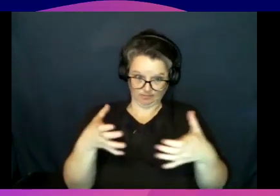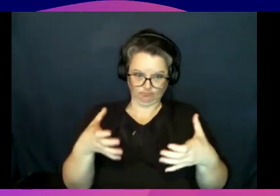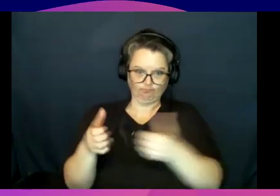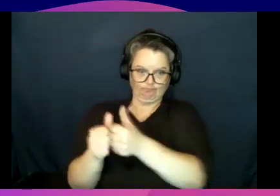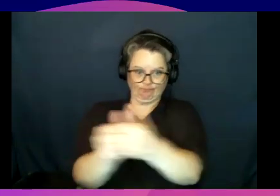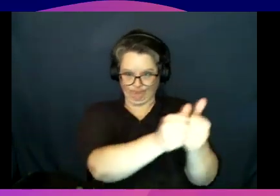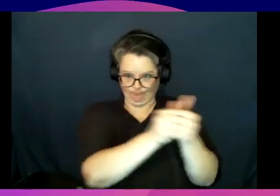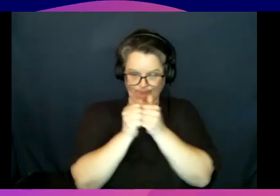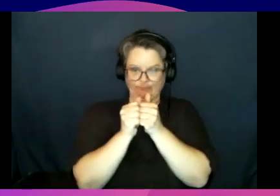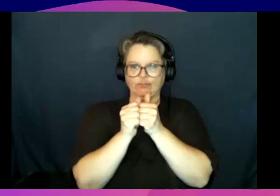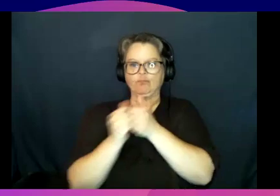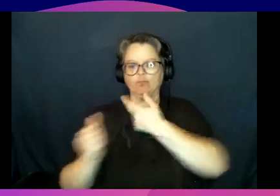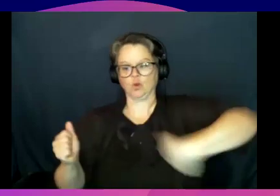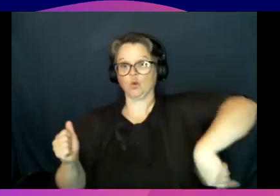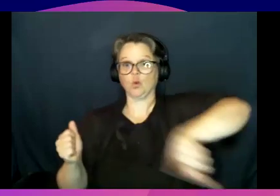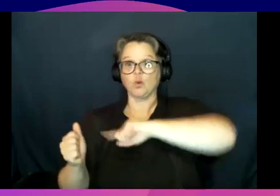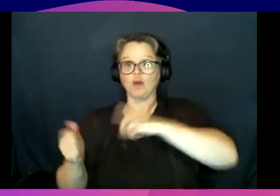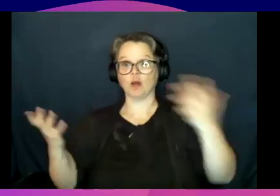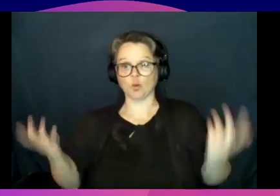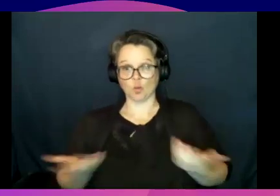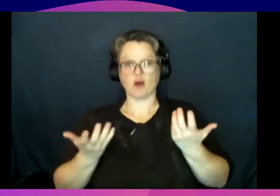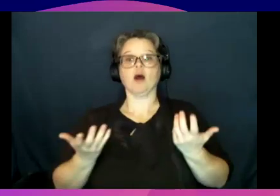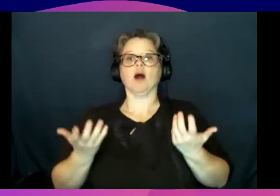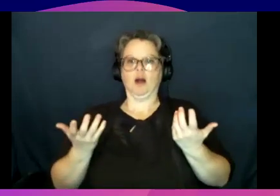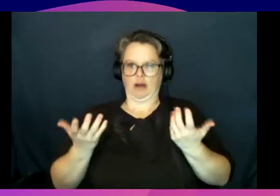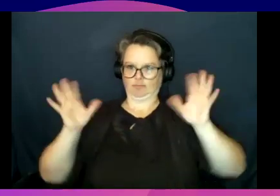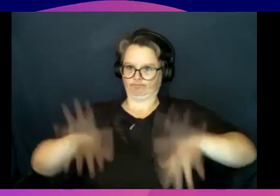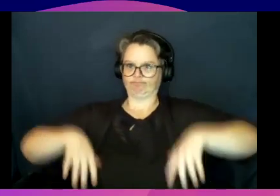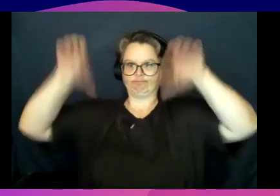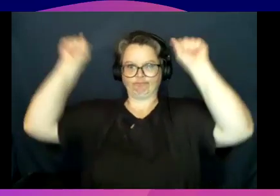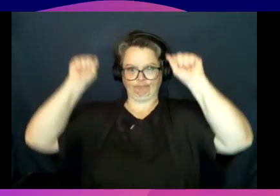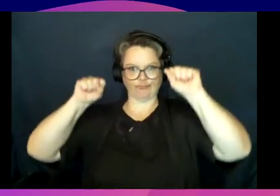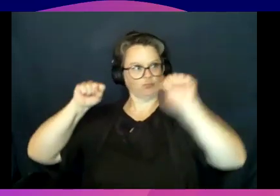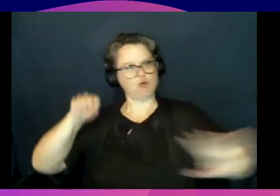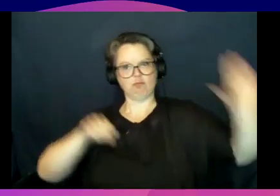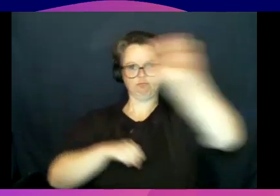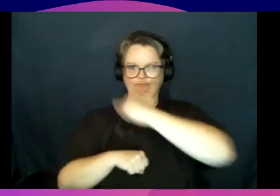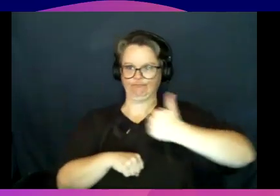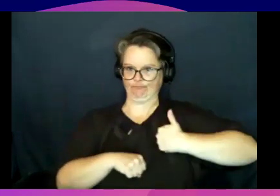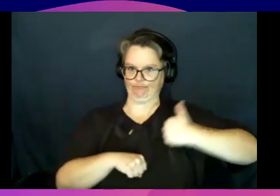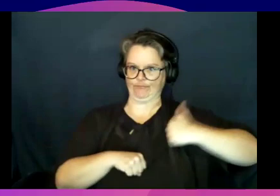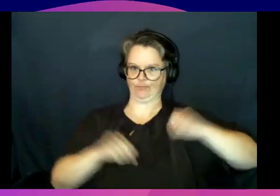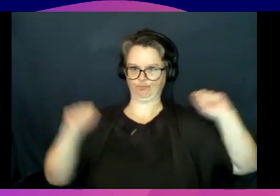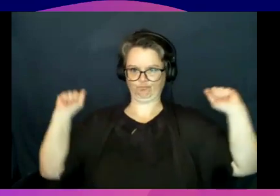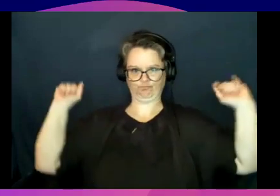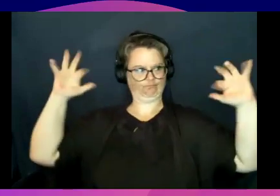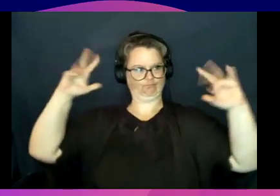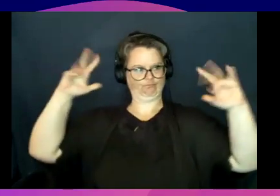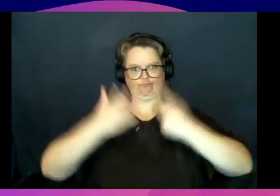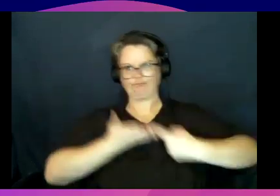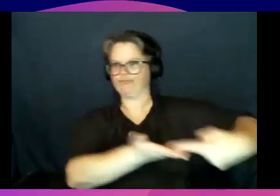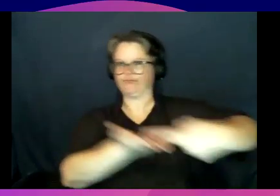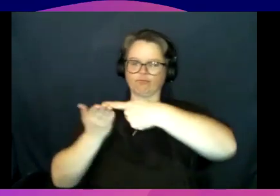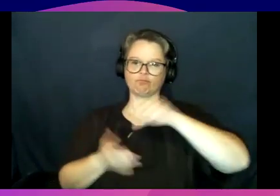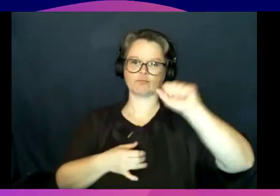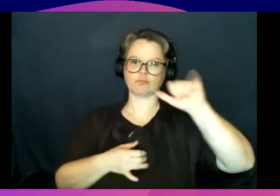organized a national symposium where we brought together workers from across the country to discuss the preliminary results and